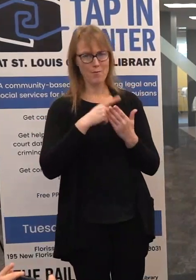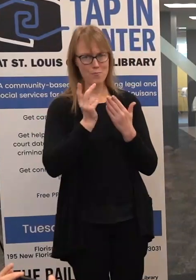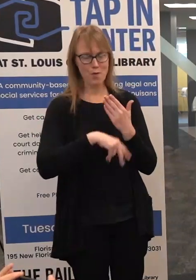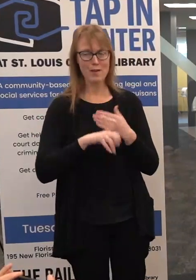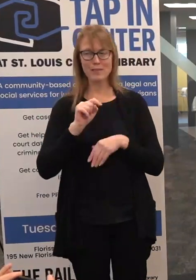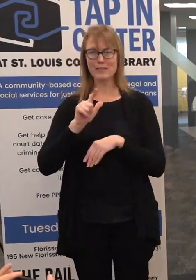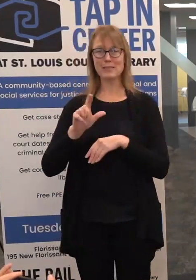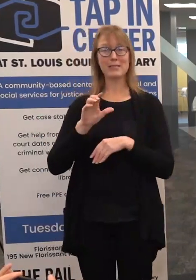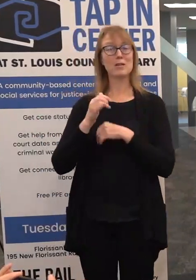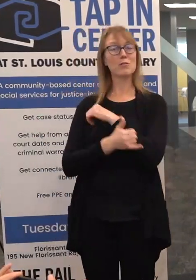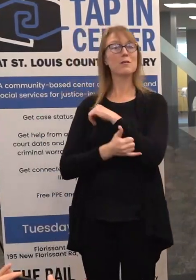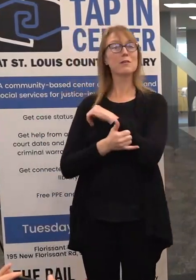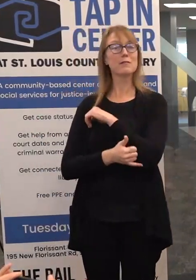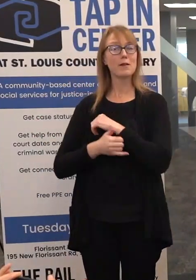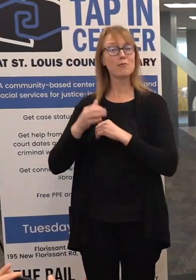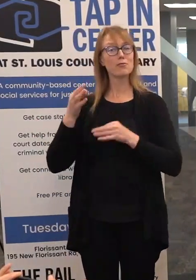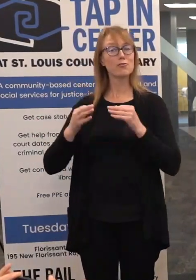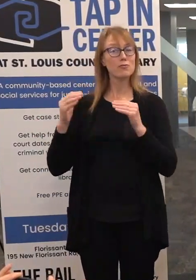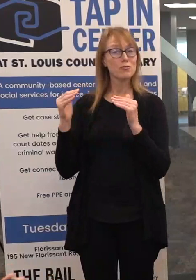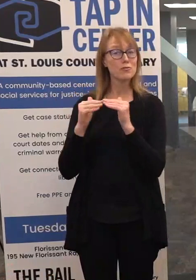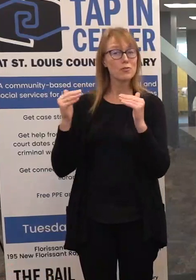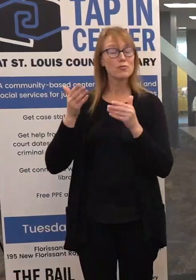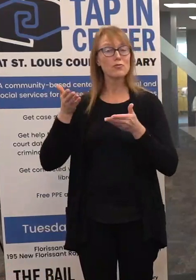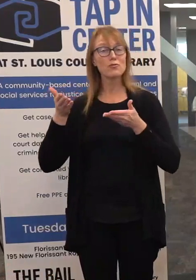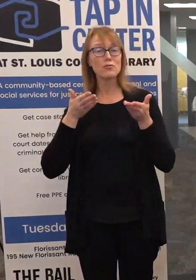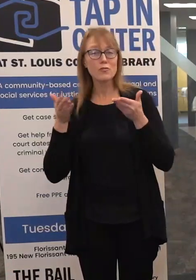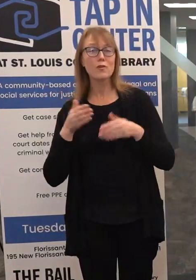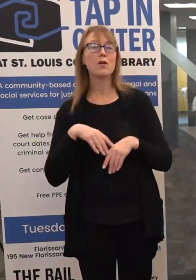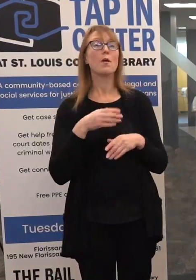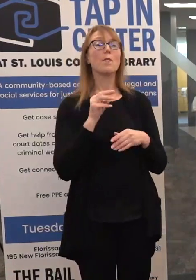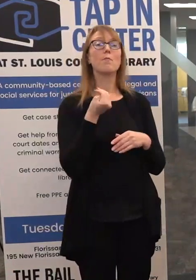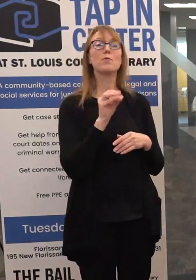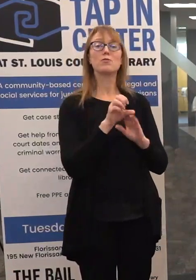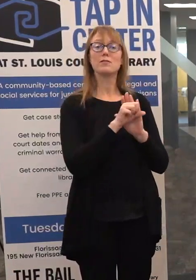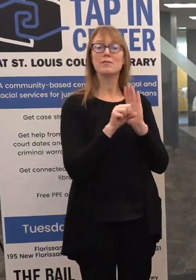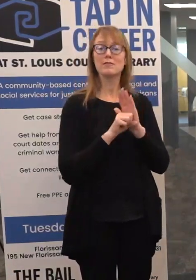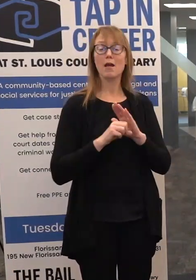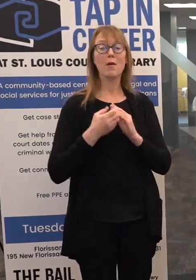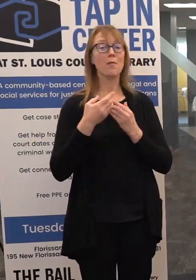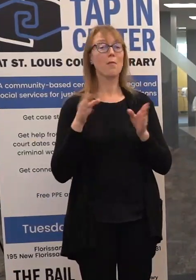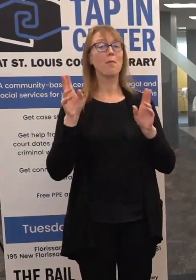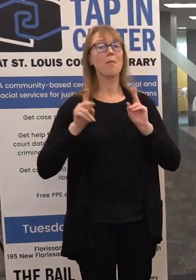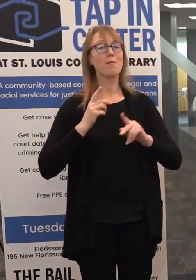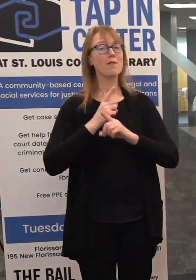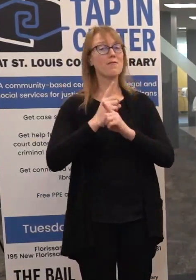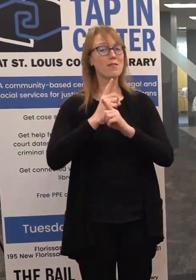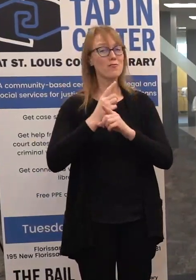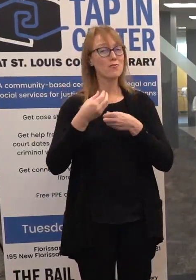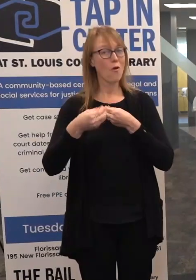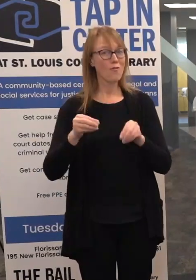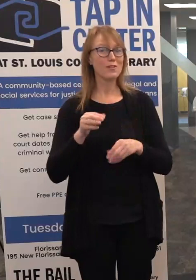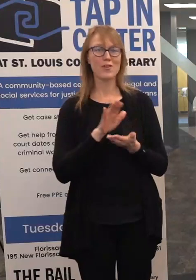Justice Services, the Prosecuting Attorney's Office, the Missouri State Public Defender's Office, and the University of Missouri St.